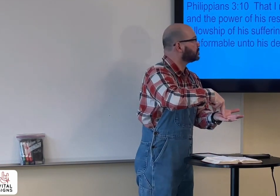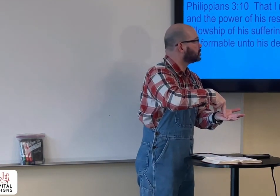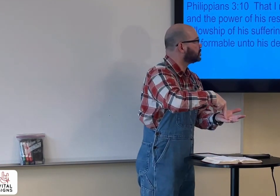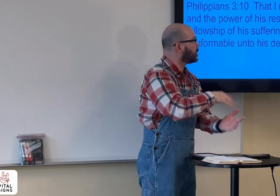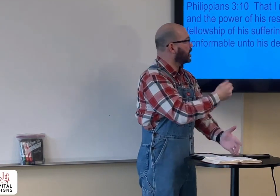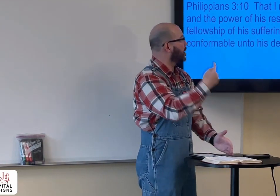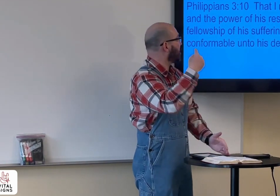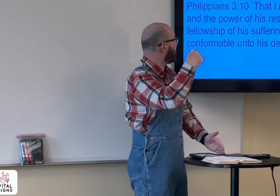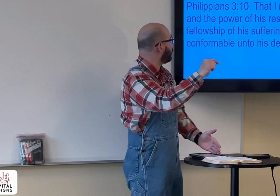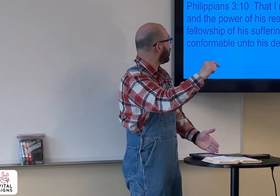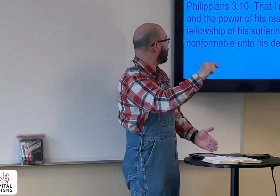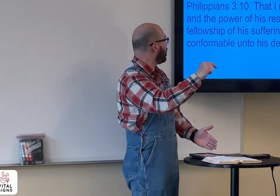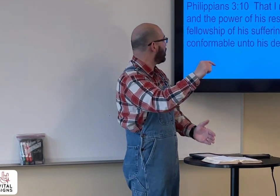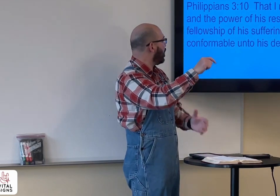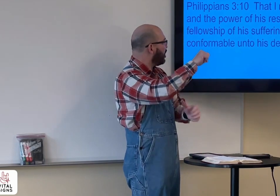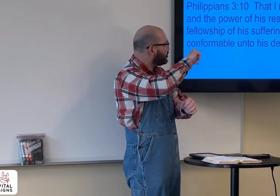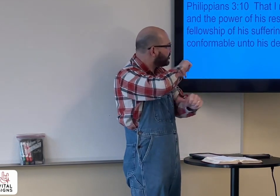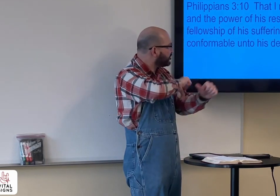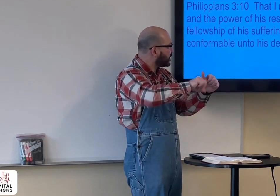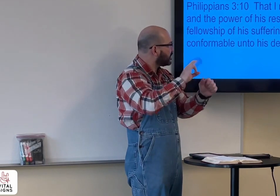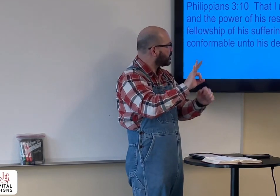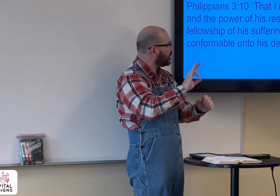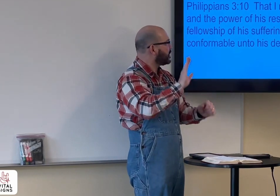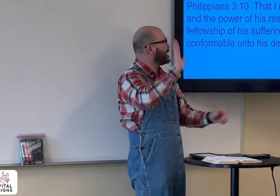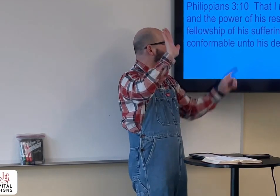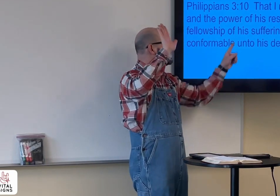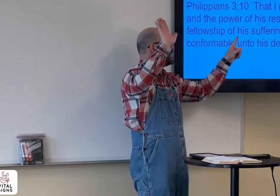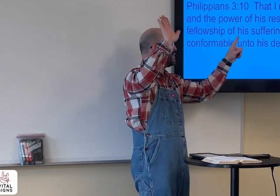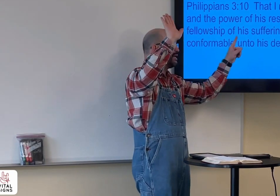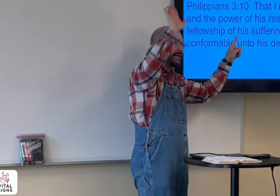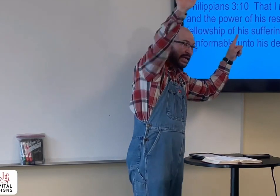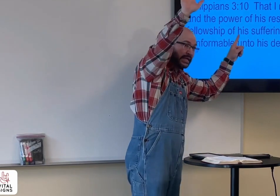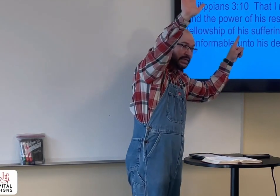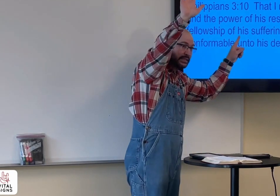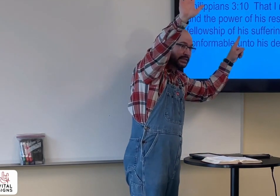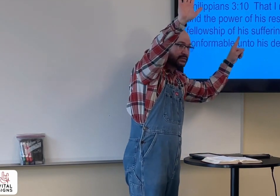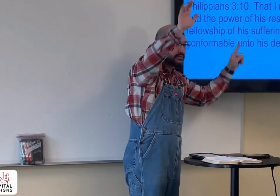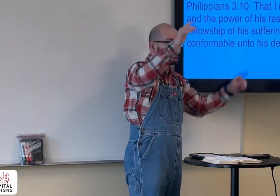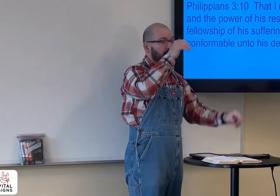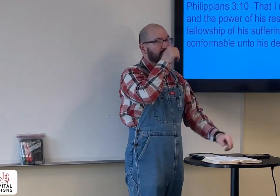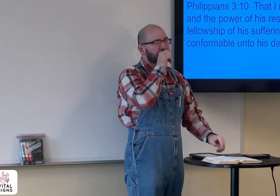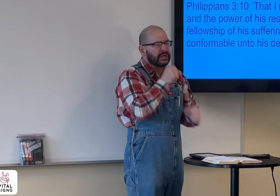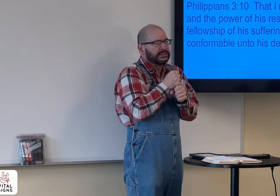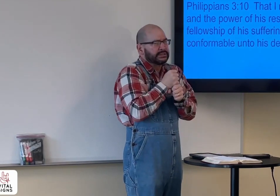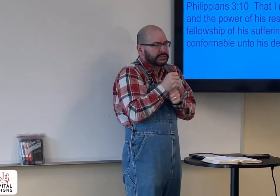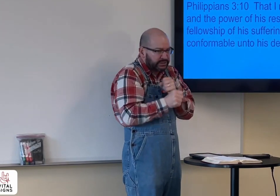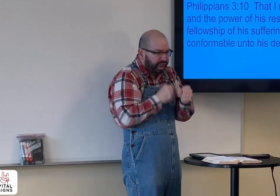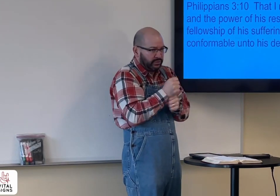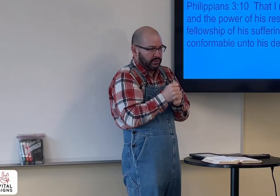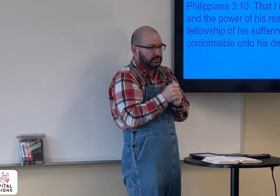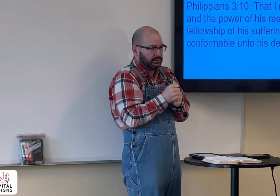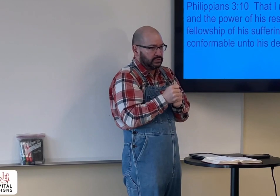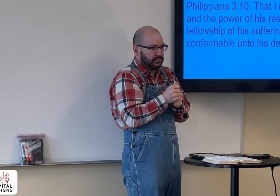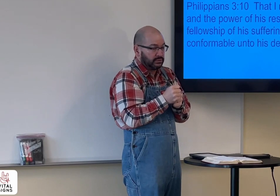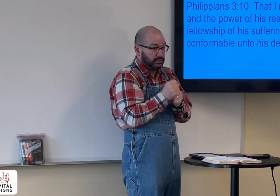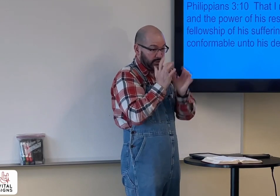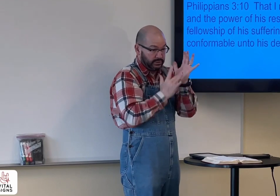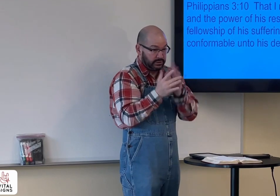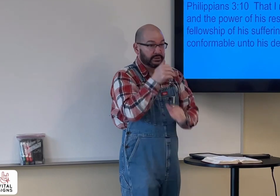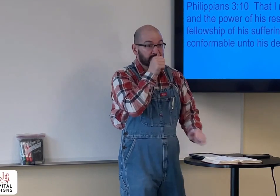That He rose from the dead. And the fellowship of His, same Him, His sufferings.